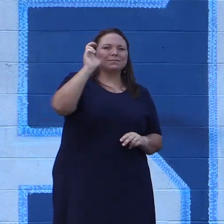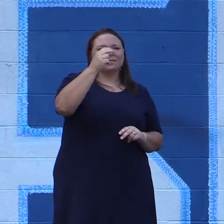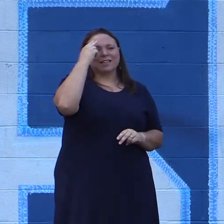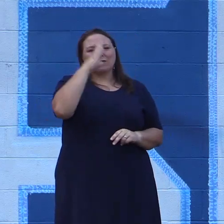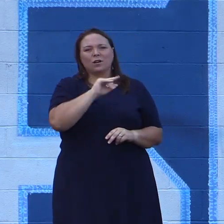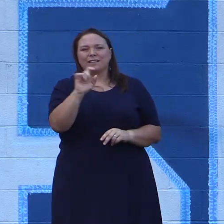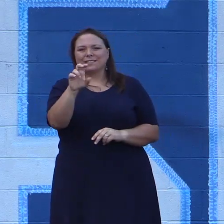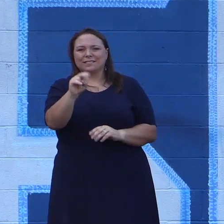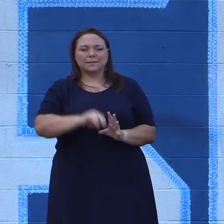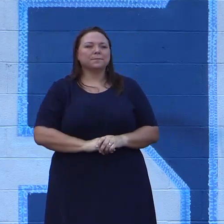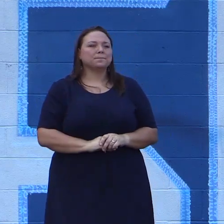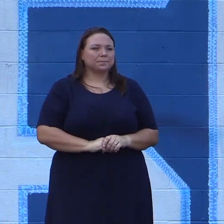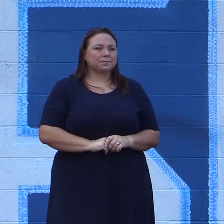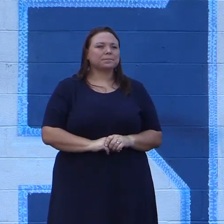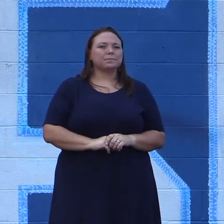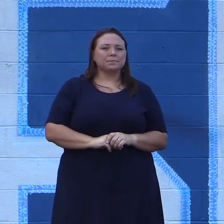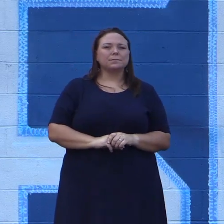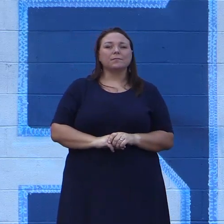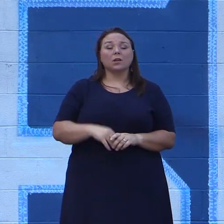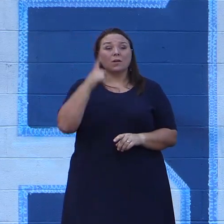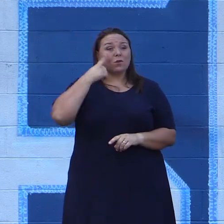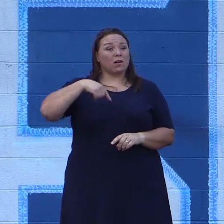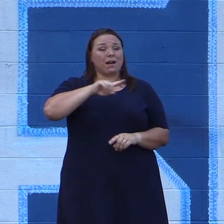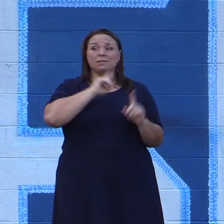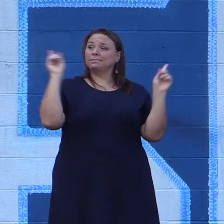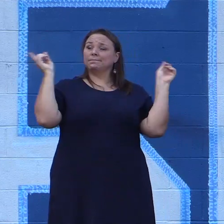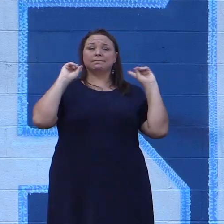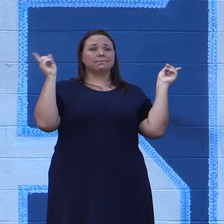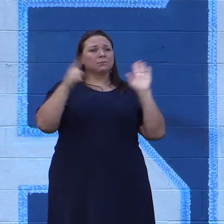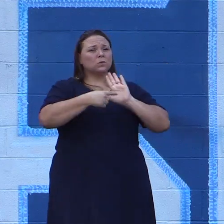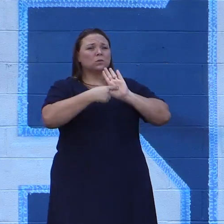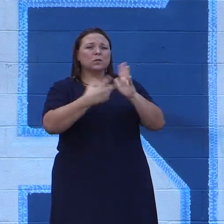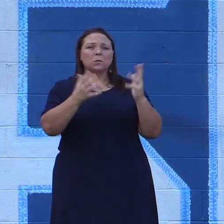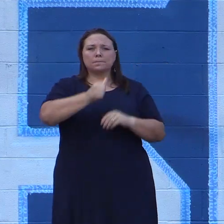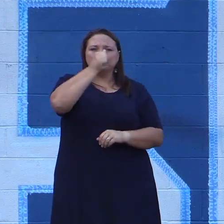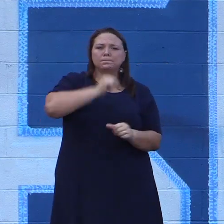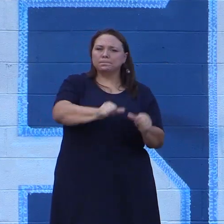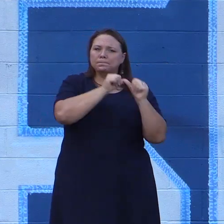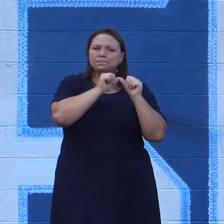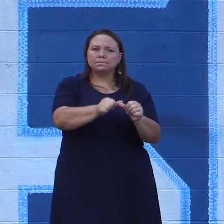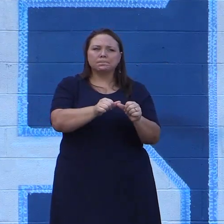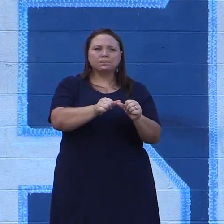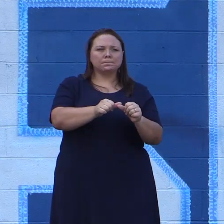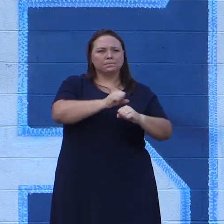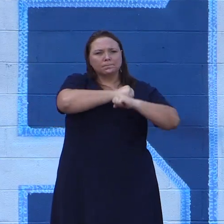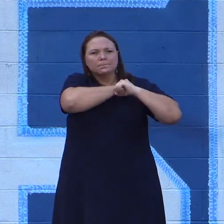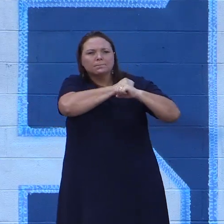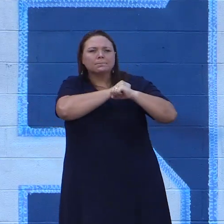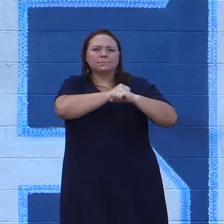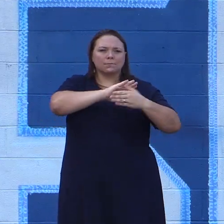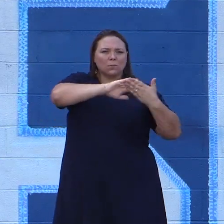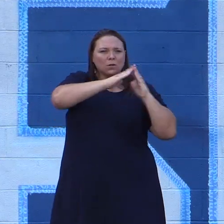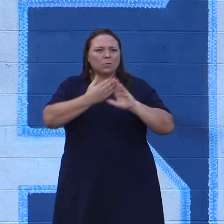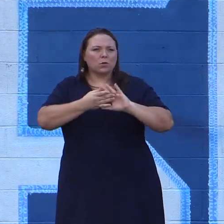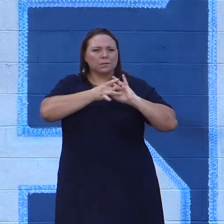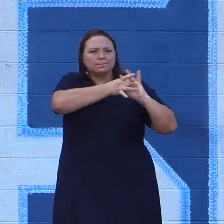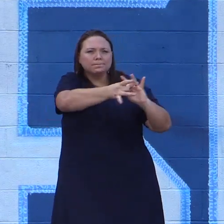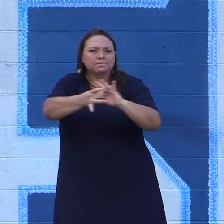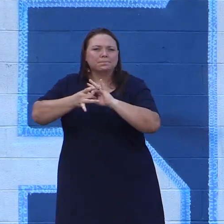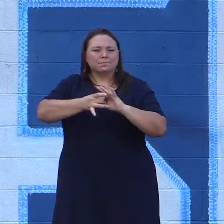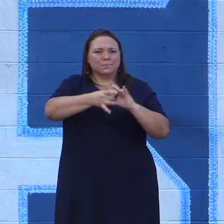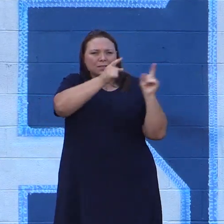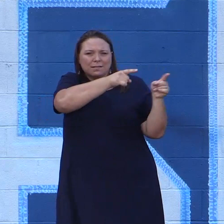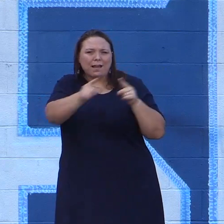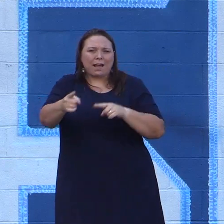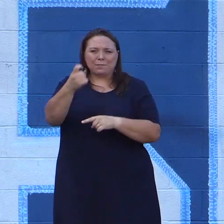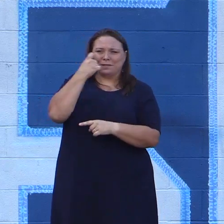Tennessee. To us, this mural represents tenacity, resilience, and community that we've seen throughout